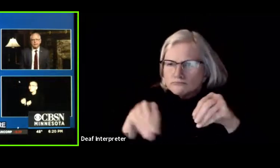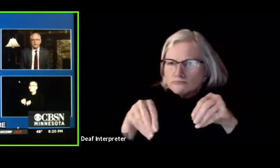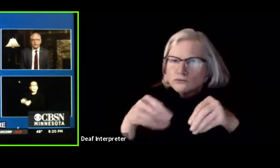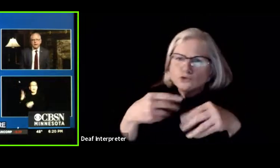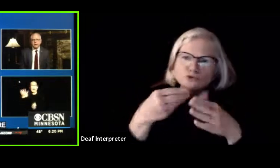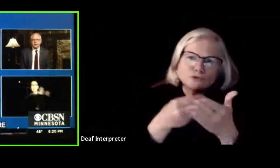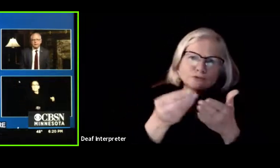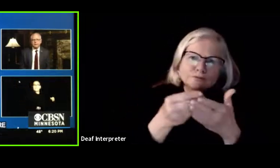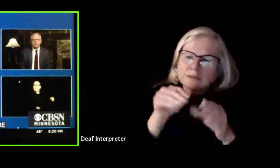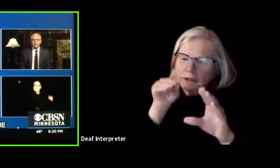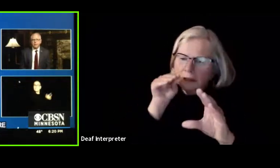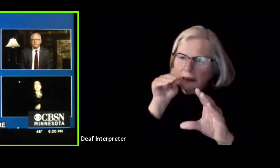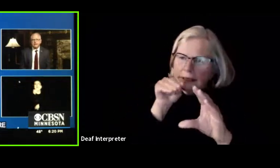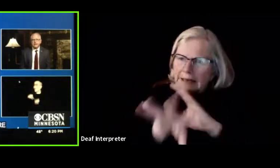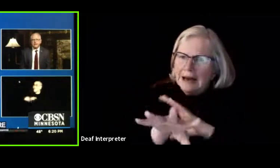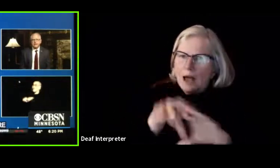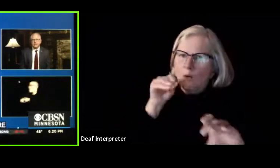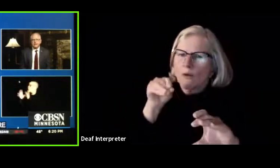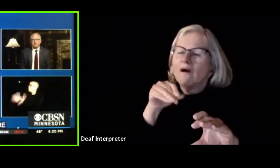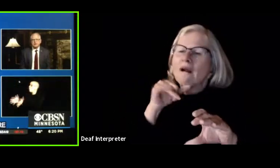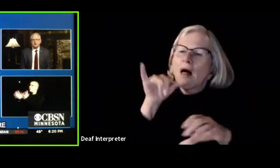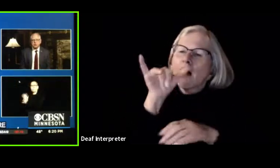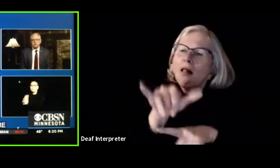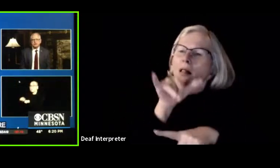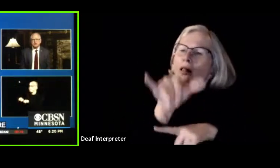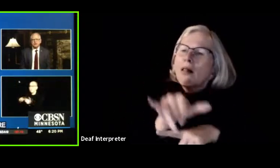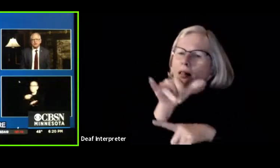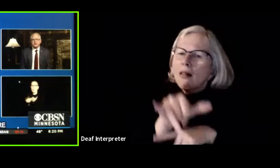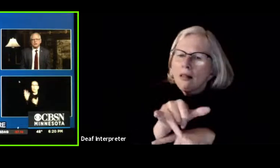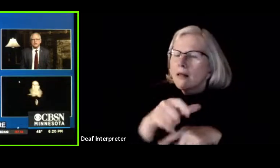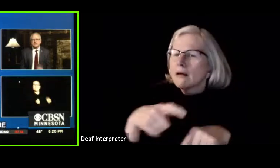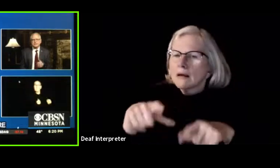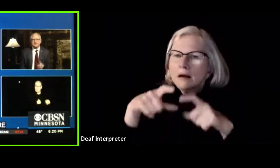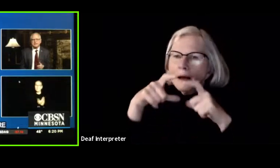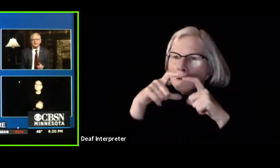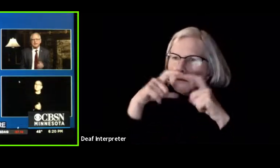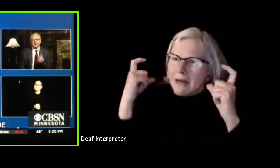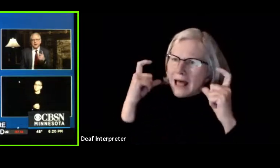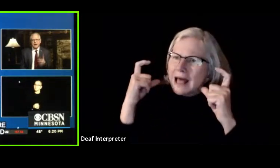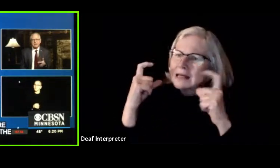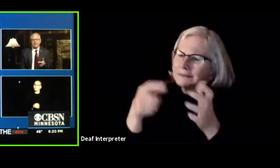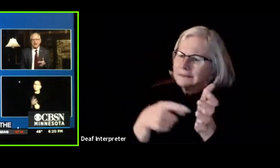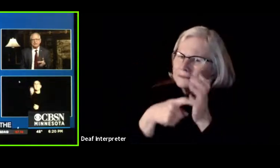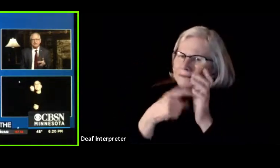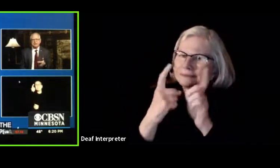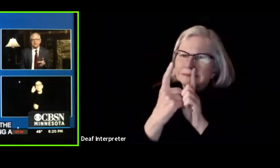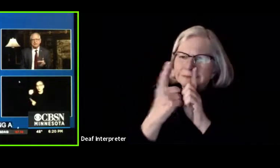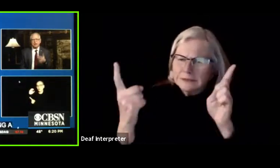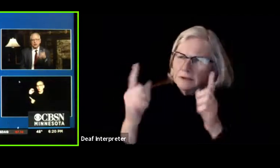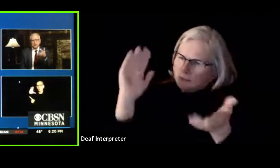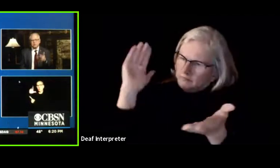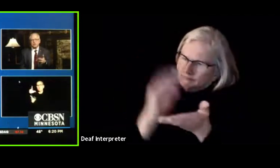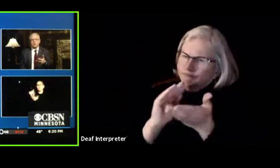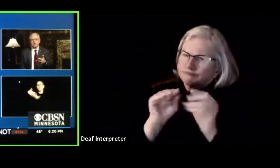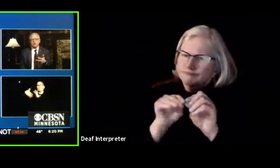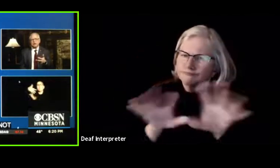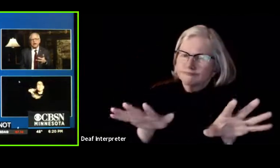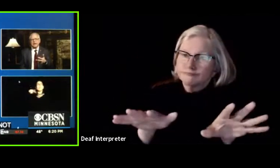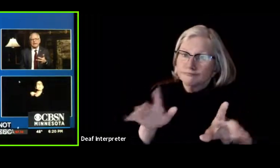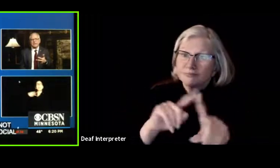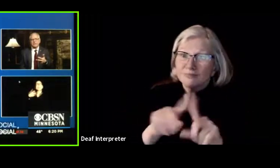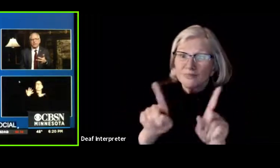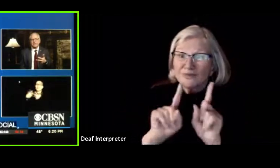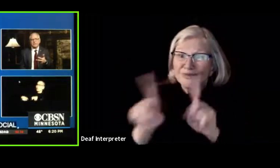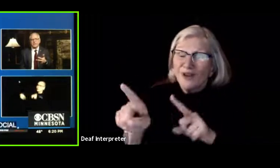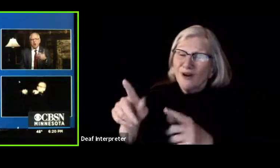mask. But once again, social situations, seated, unmasked, groups of folks that are not